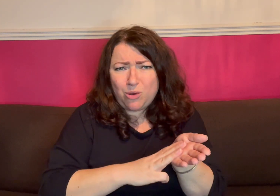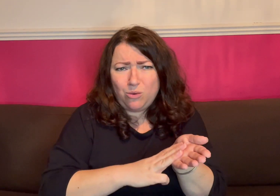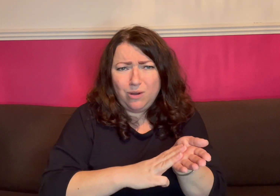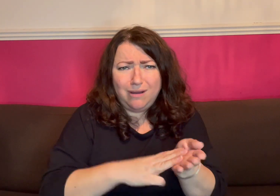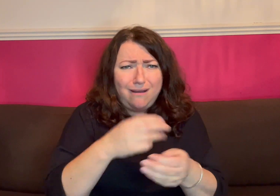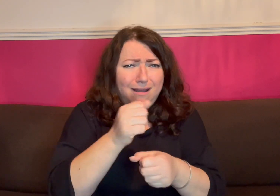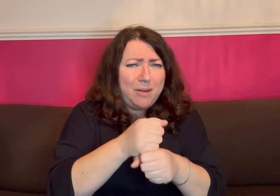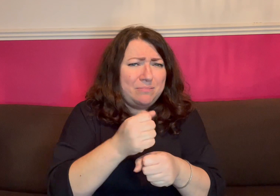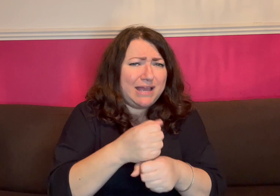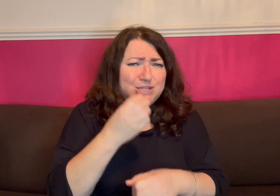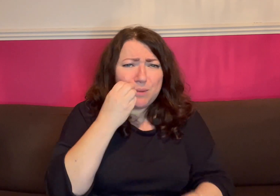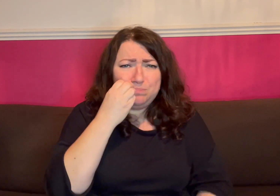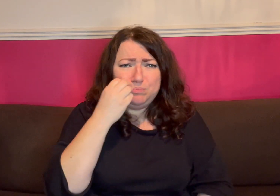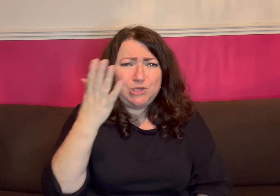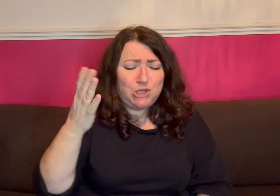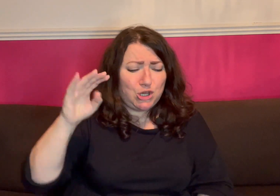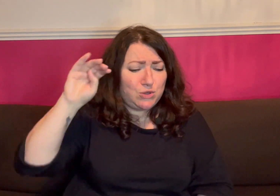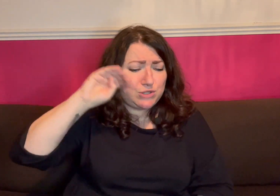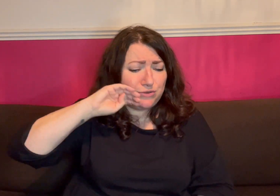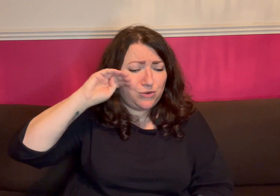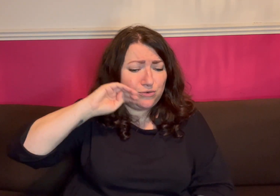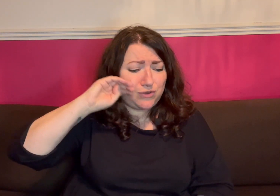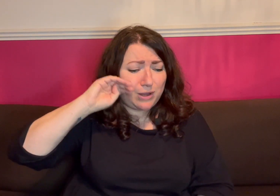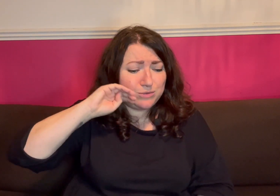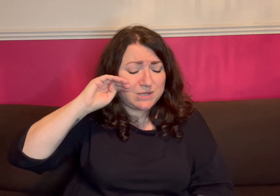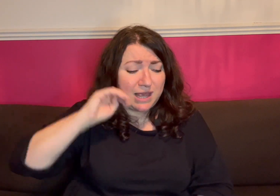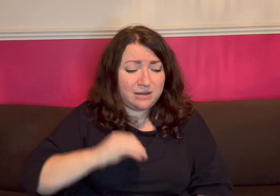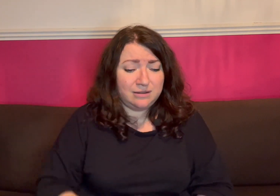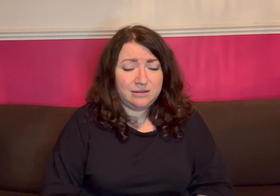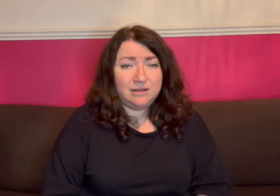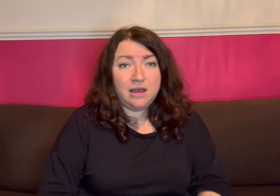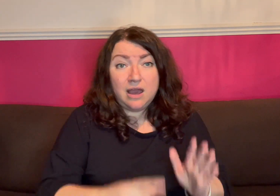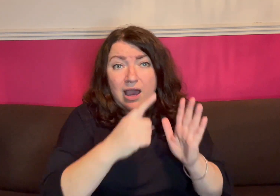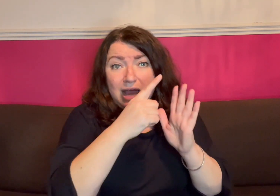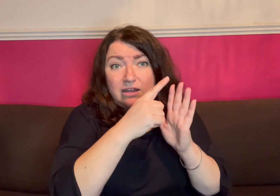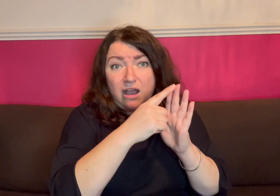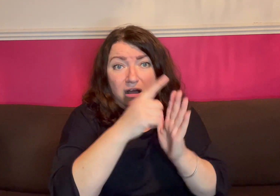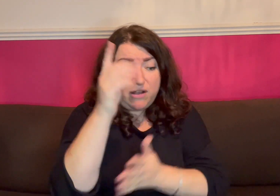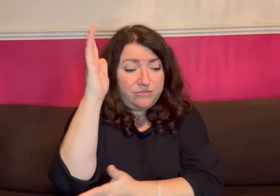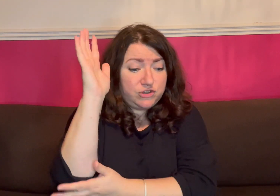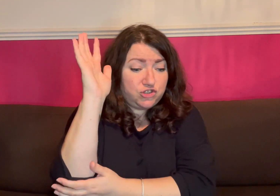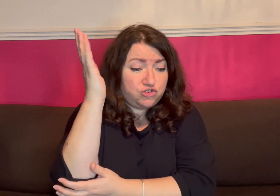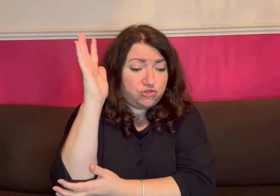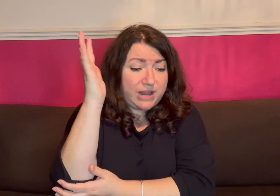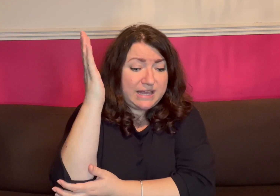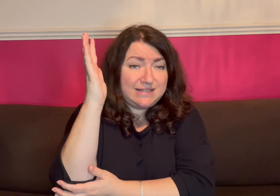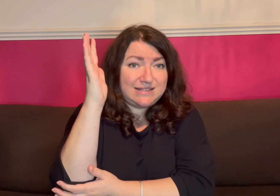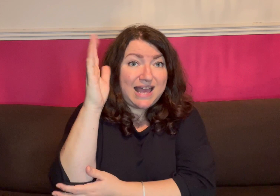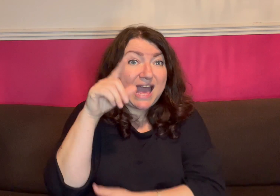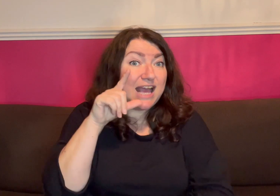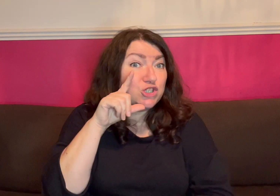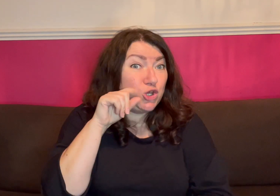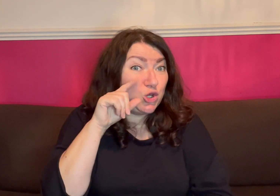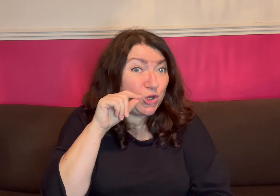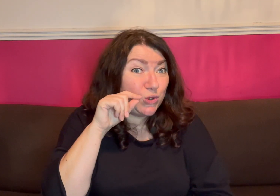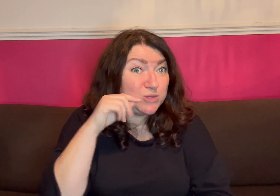Mabel made a beautiful fountain, and Ivor's trees had cuckoos